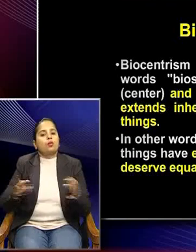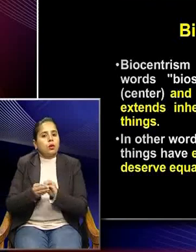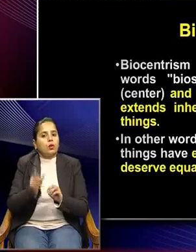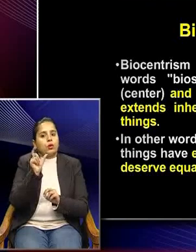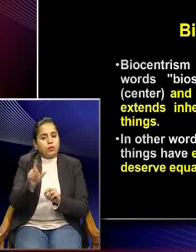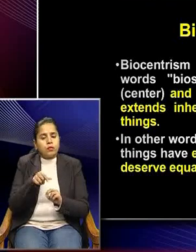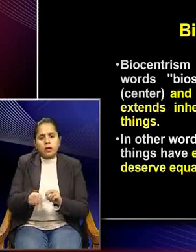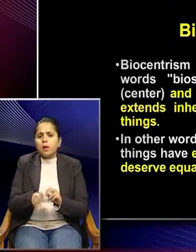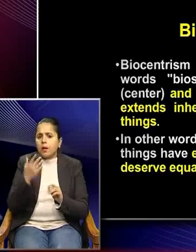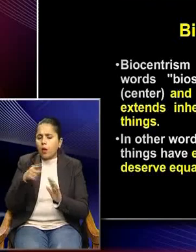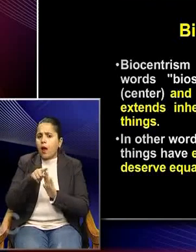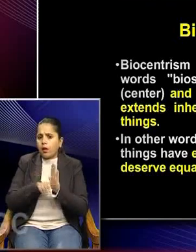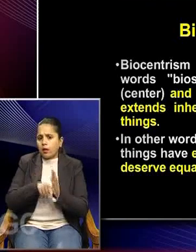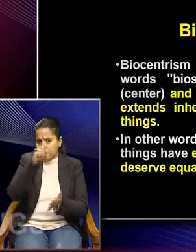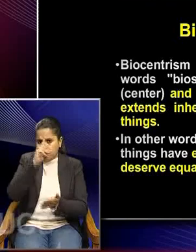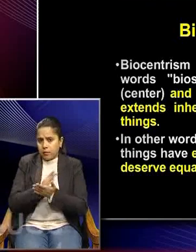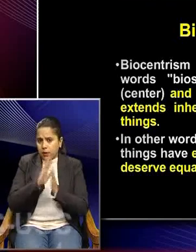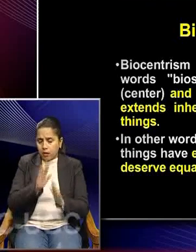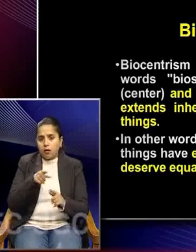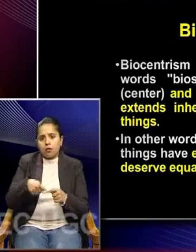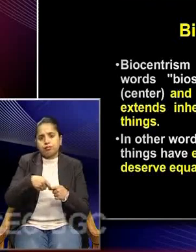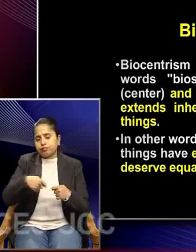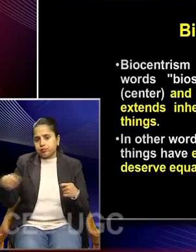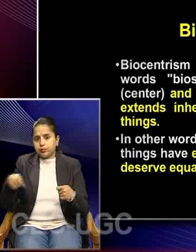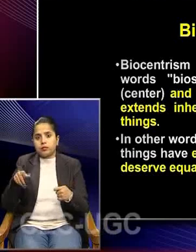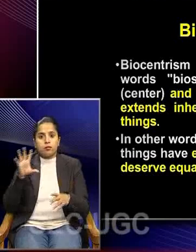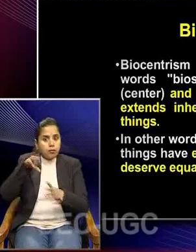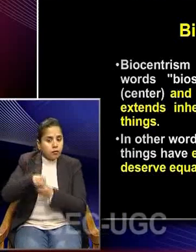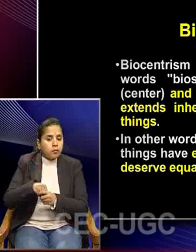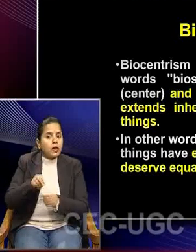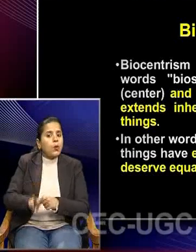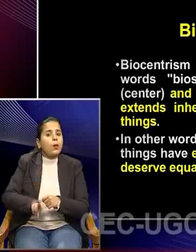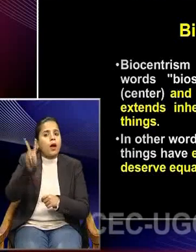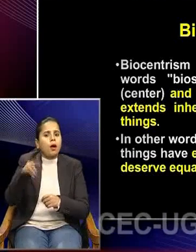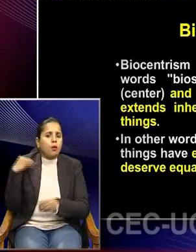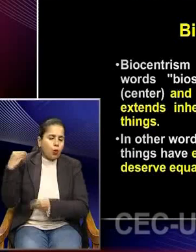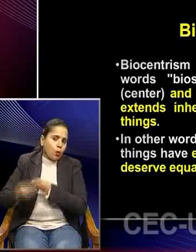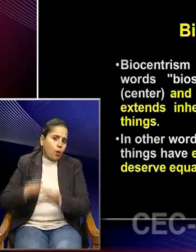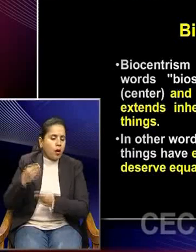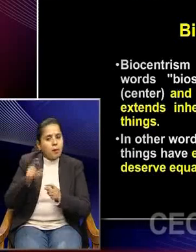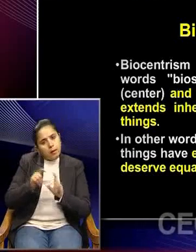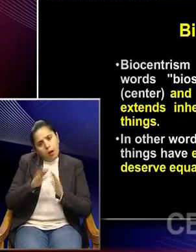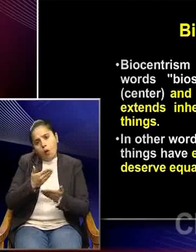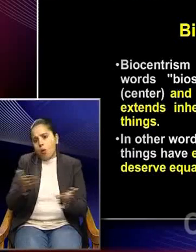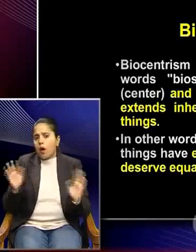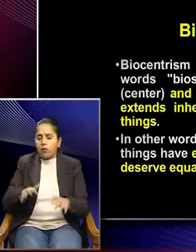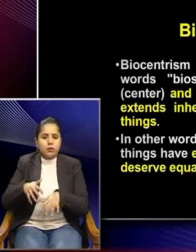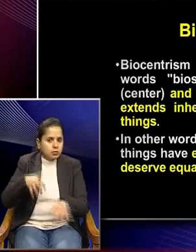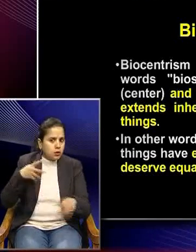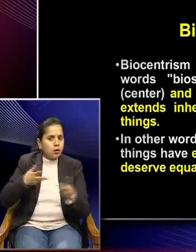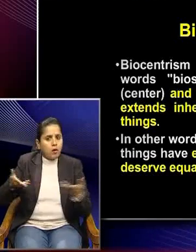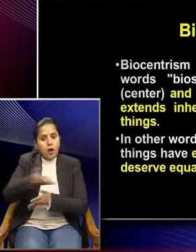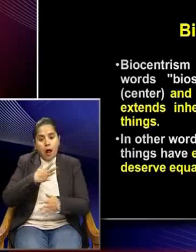ethical belief that extends inherent value to all the living species, living things around